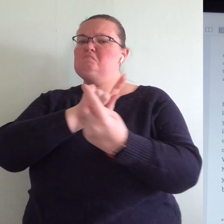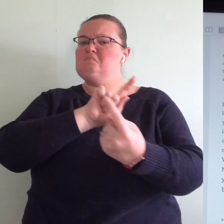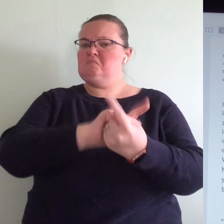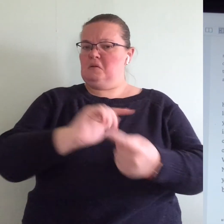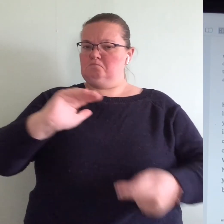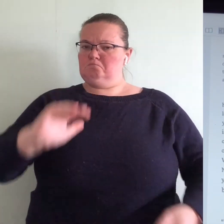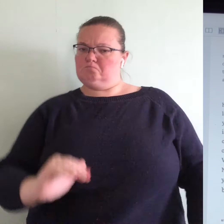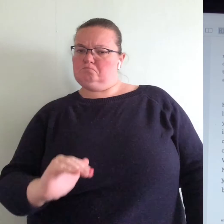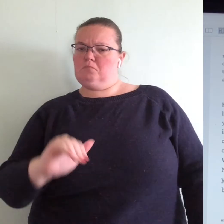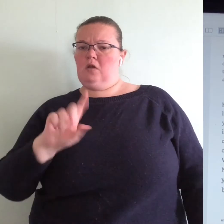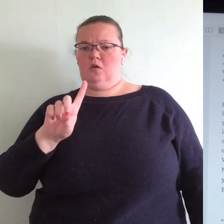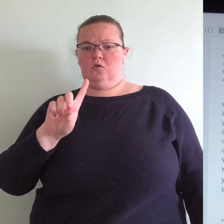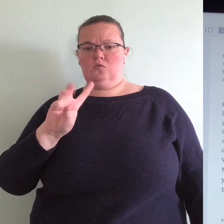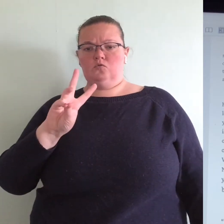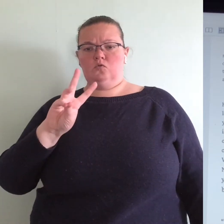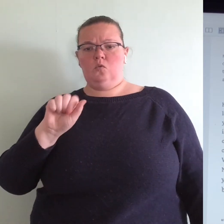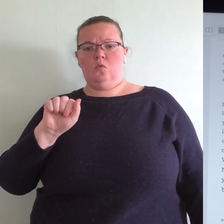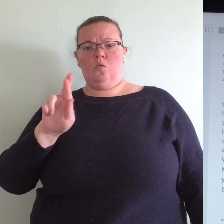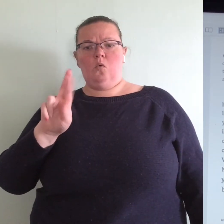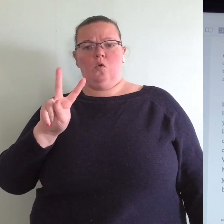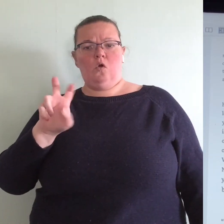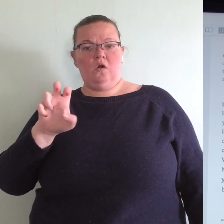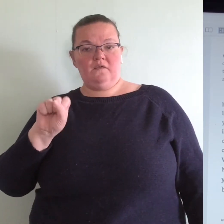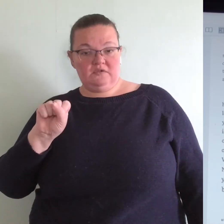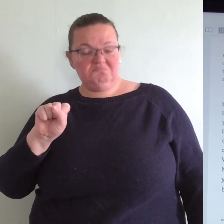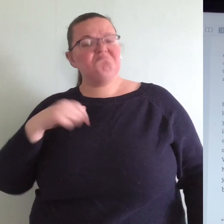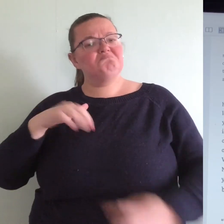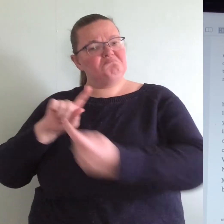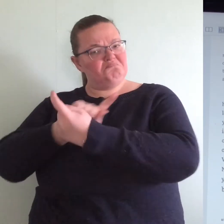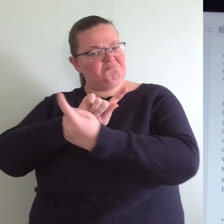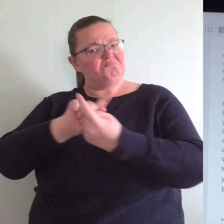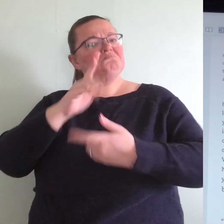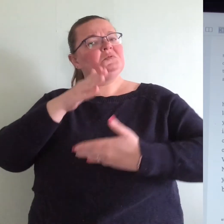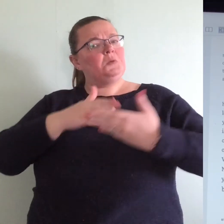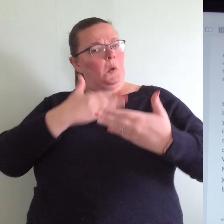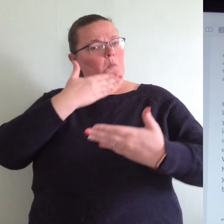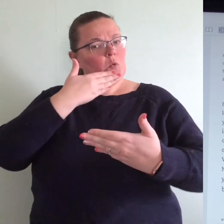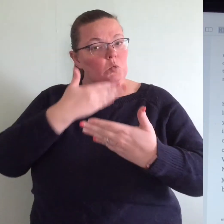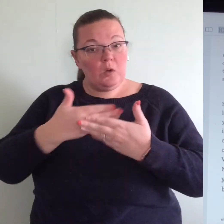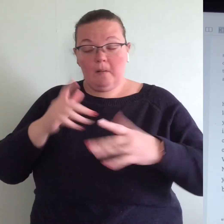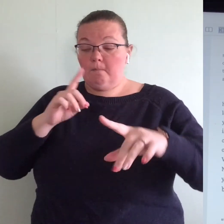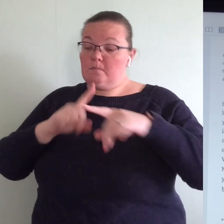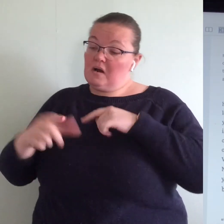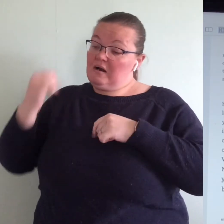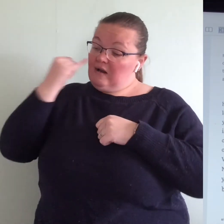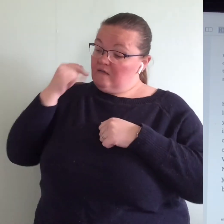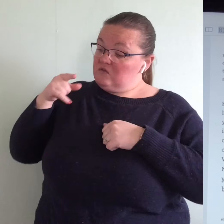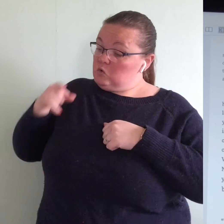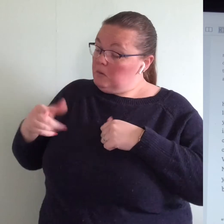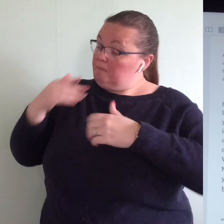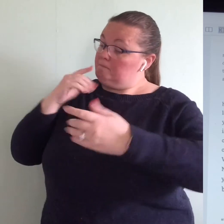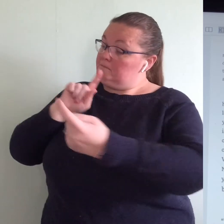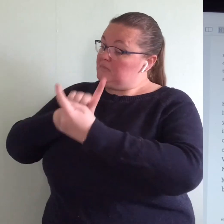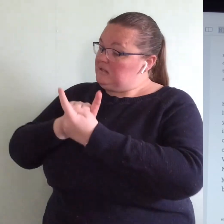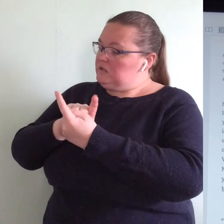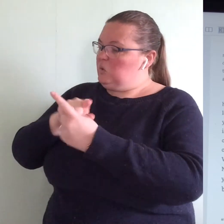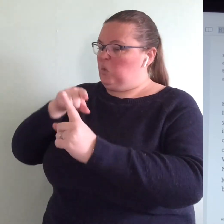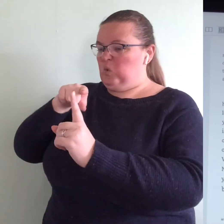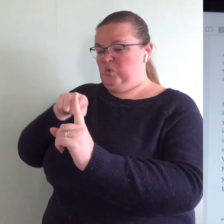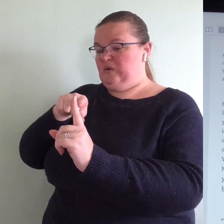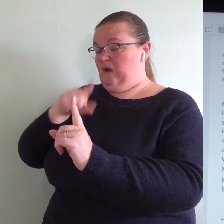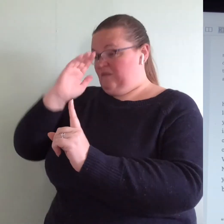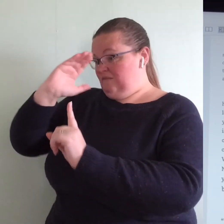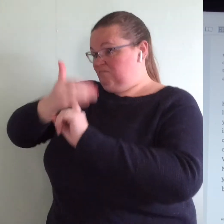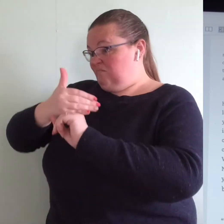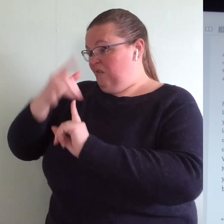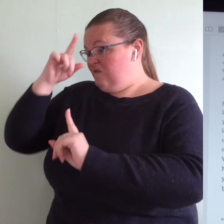least like men. But in general, take my advice. When you meet anything that's going to be human and isn't yet, or